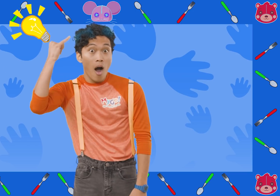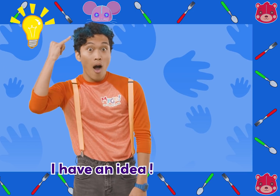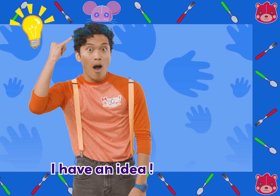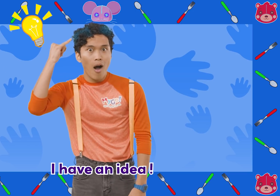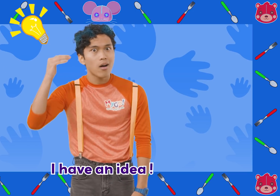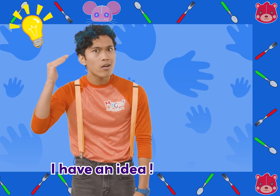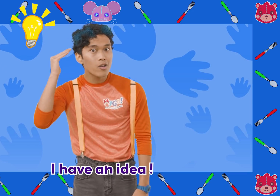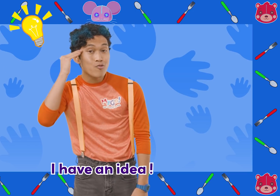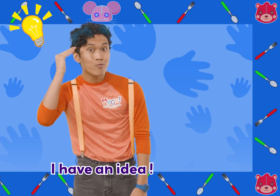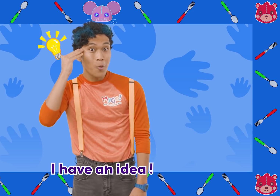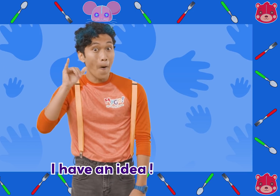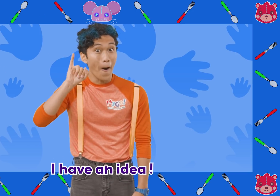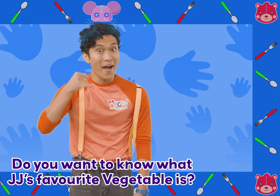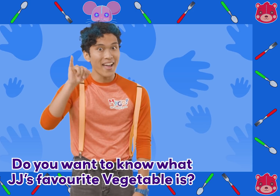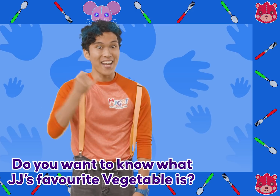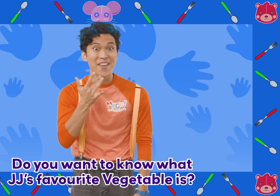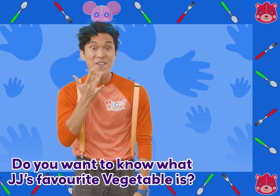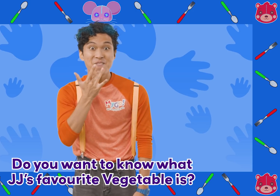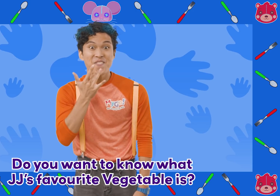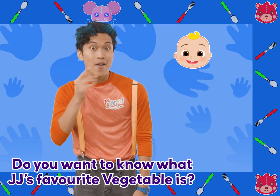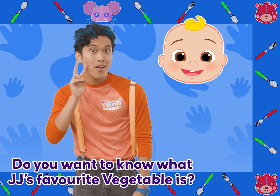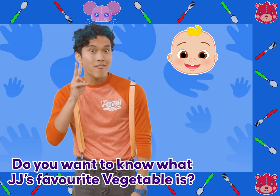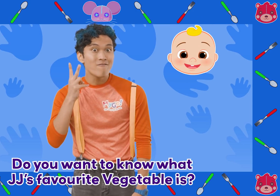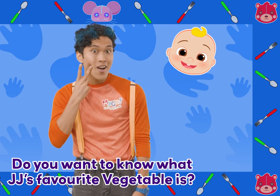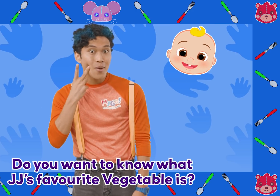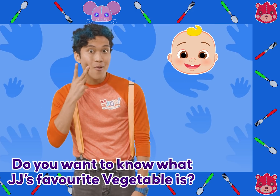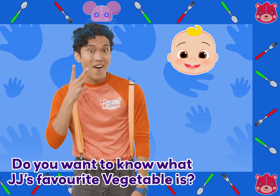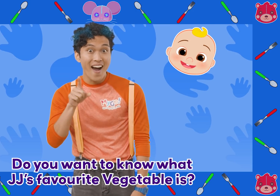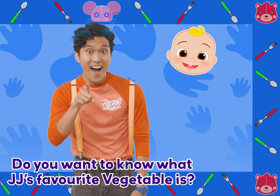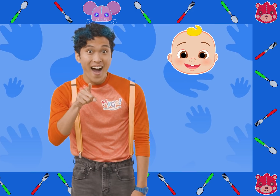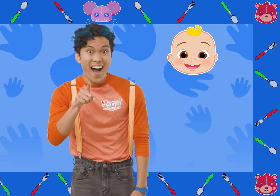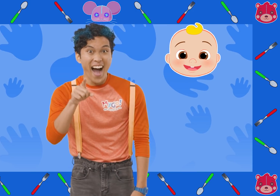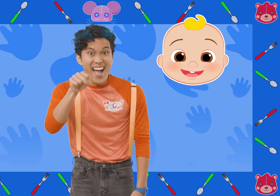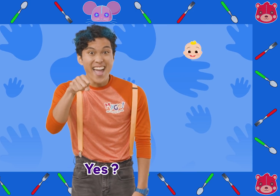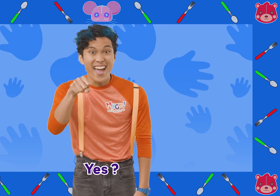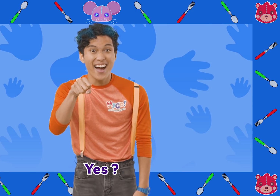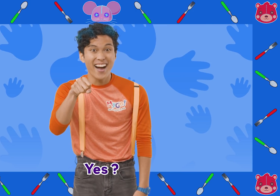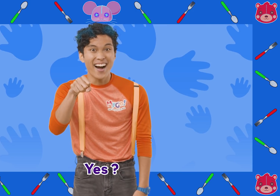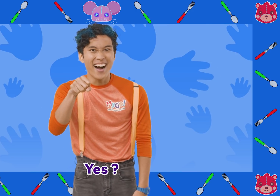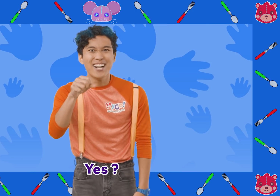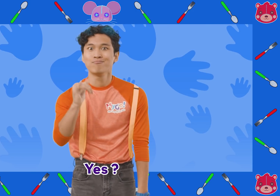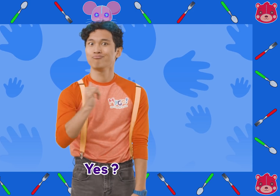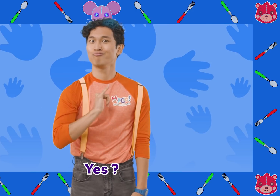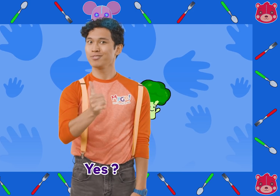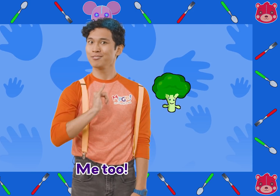I have an idea. Do you want to know what JJ's favorite vegetable is? Yes? Me